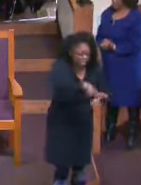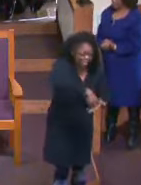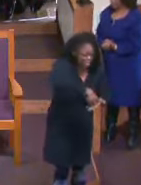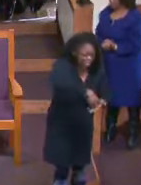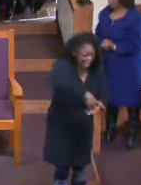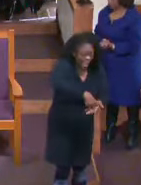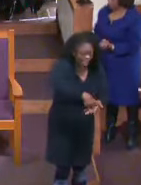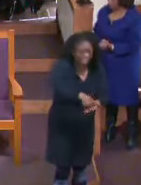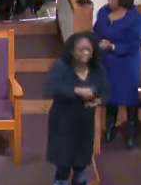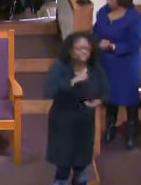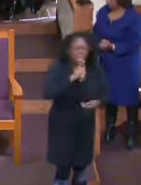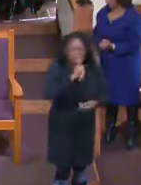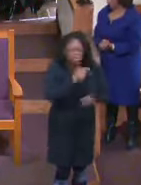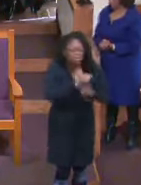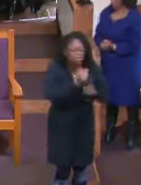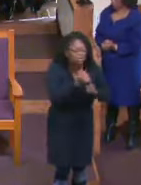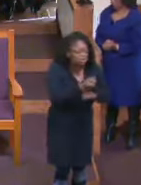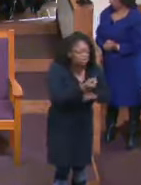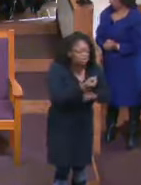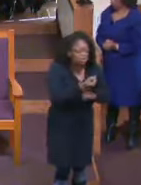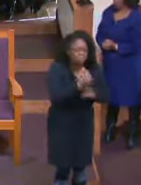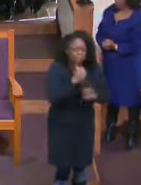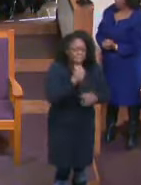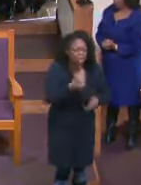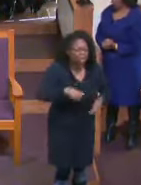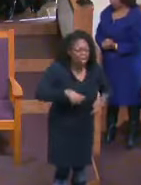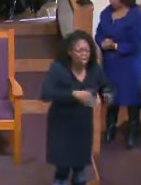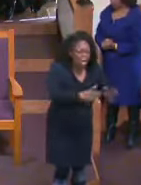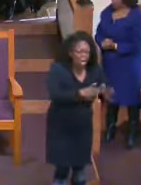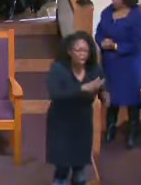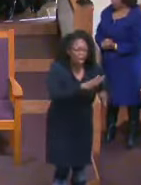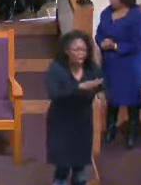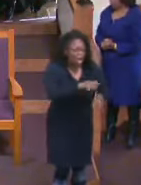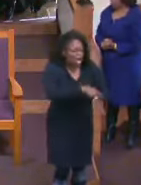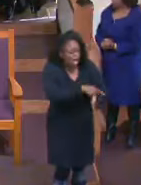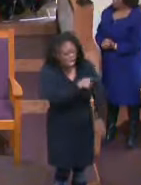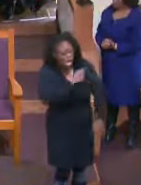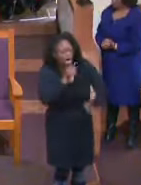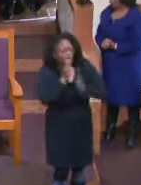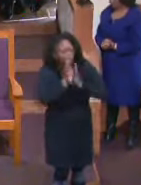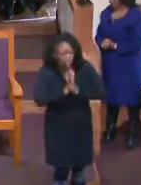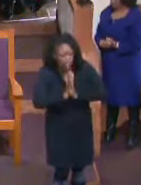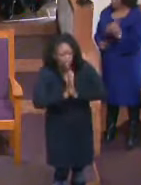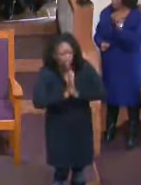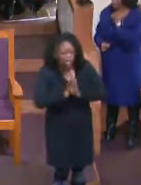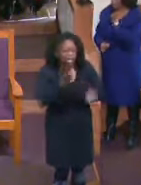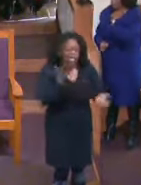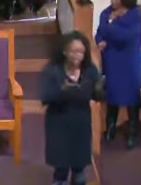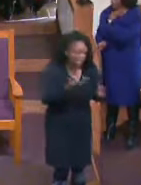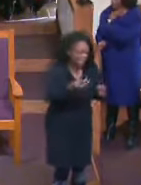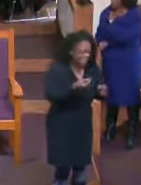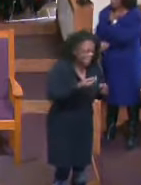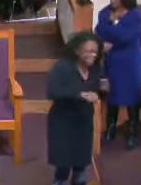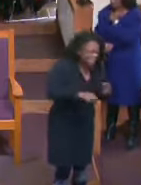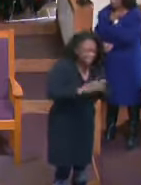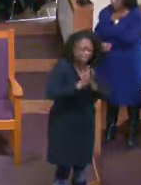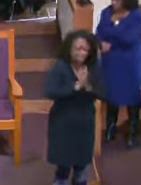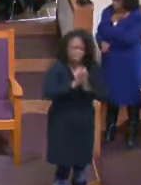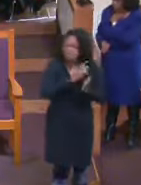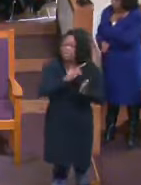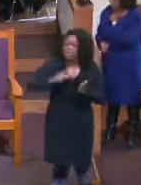are some circumstances that won't allow a long prayer. It may be a simple prayer. Lord,